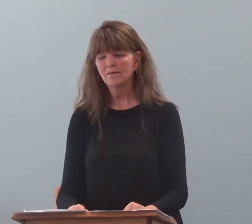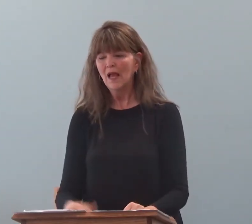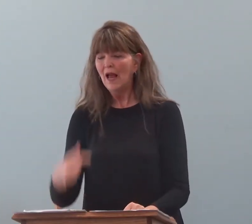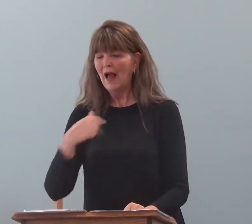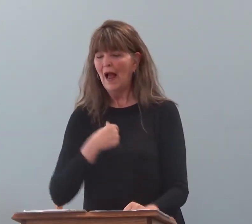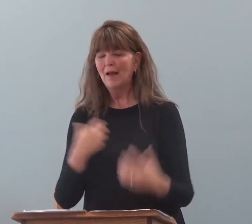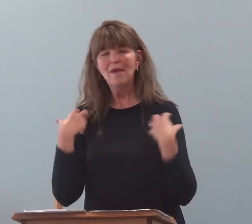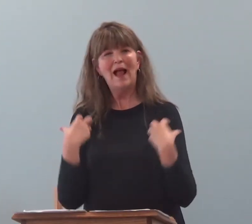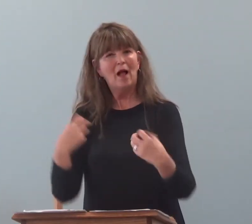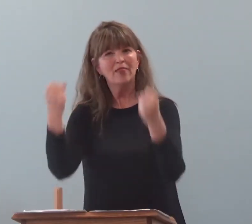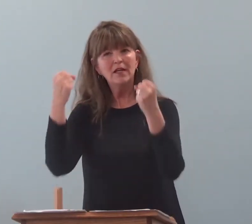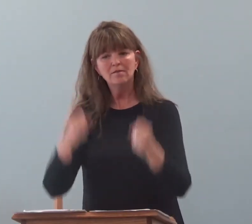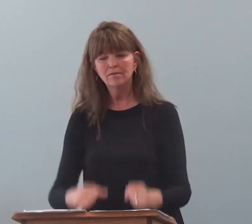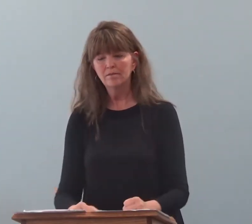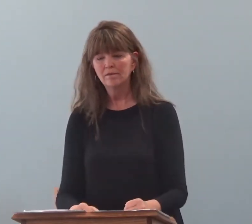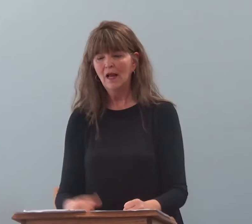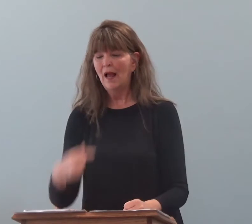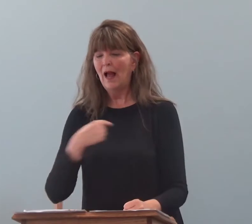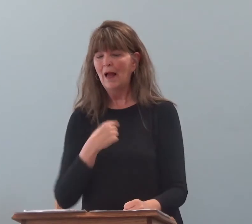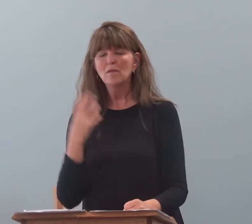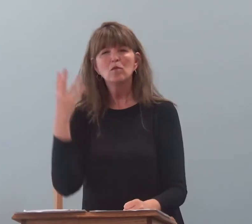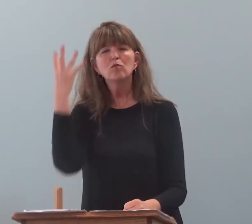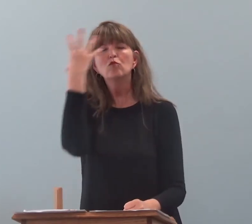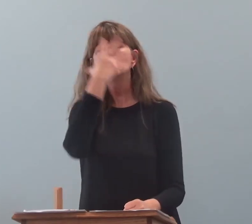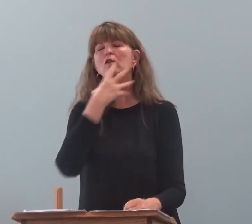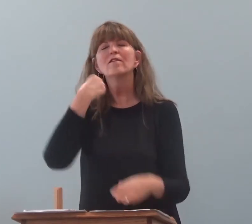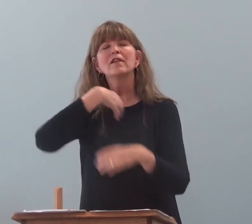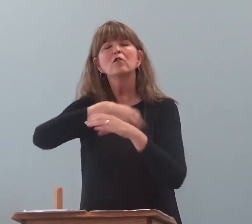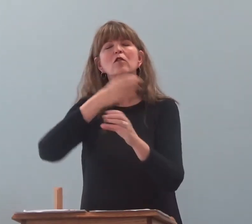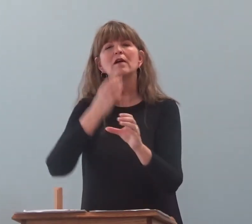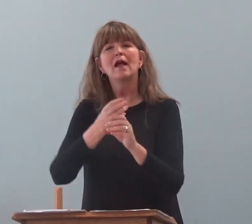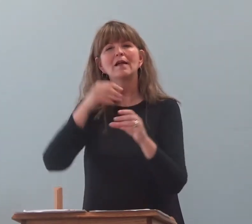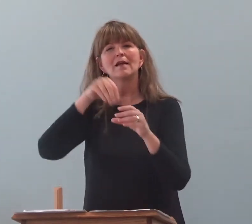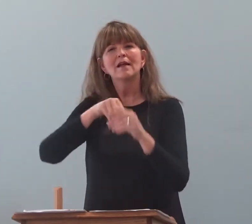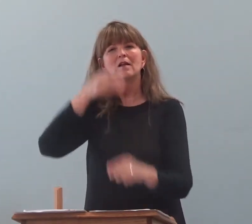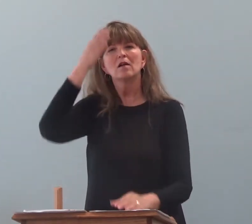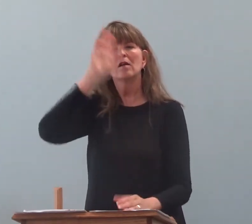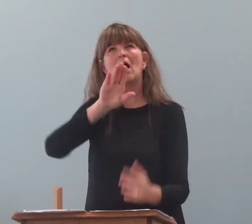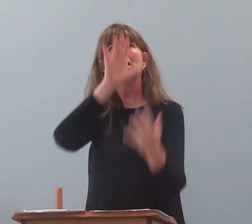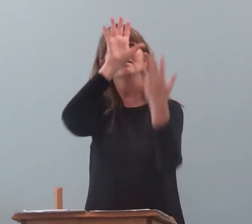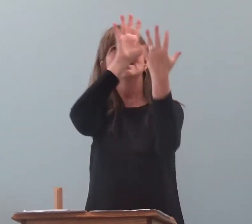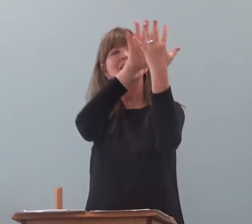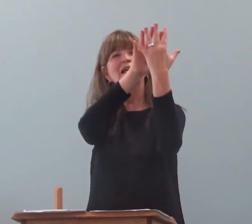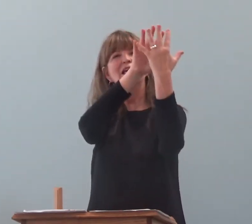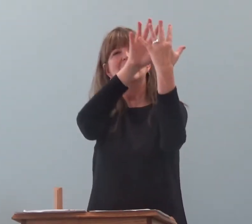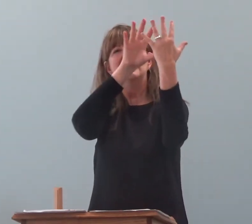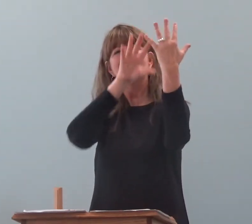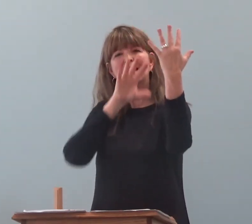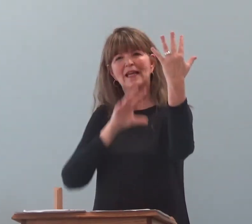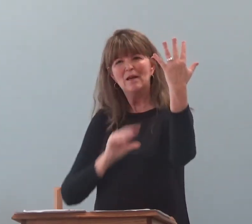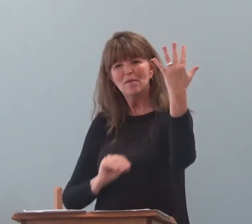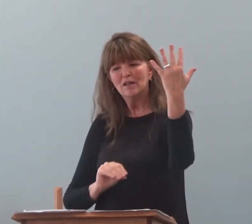am blessed. I am strong. I am healthy. I am beautifully made in